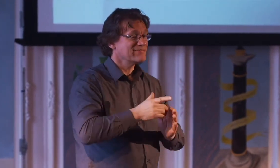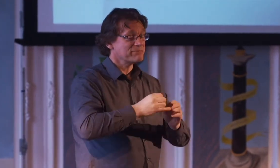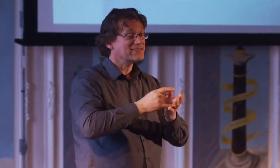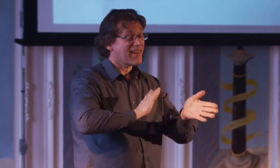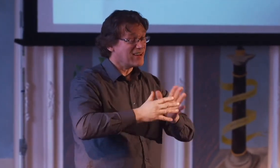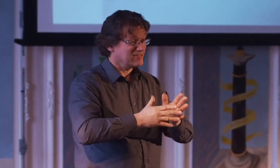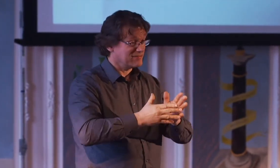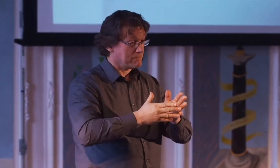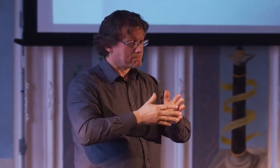us to develop signs.